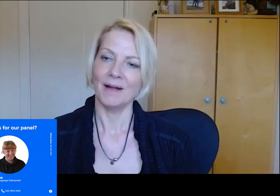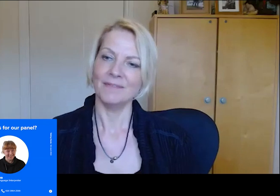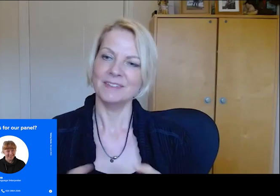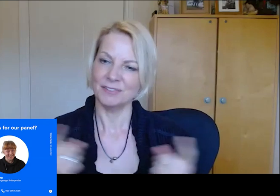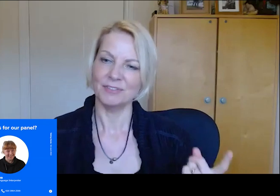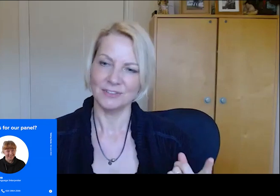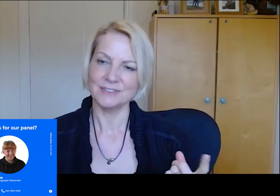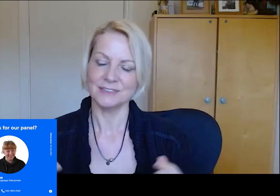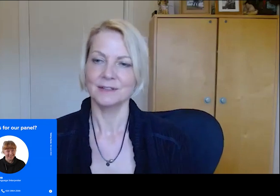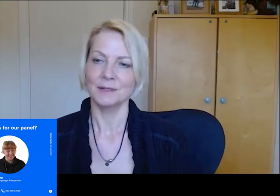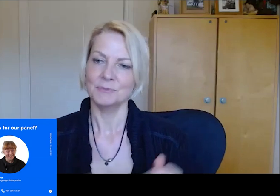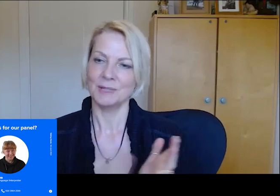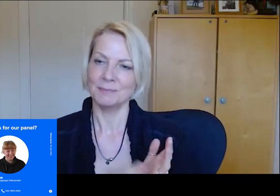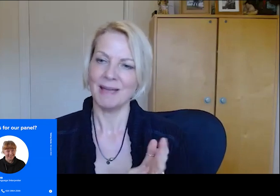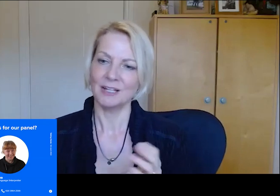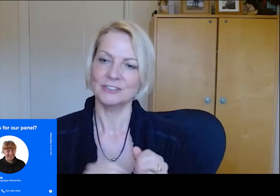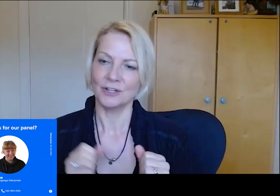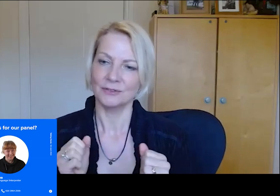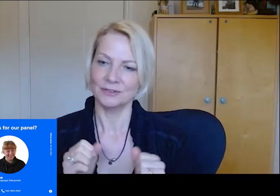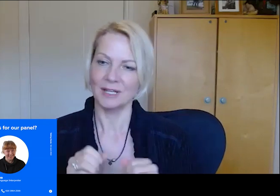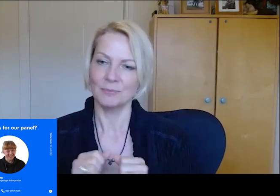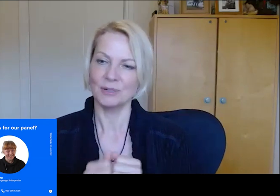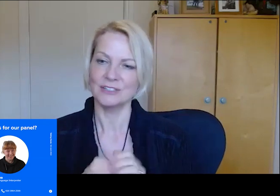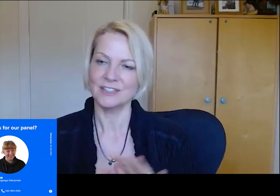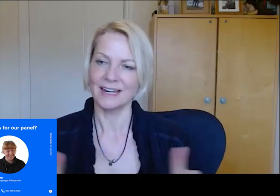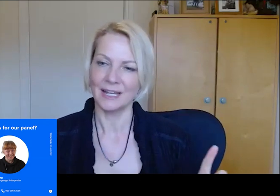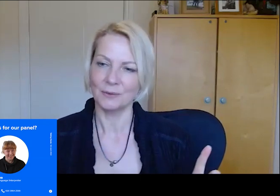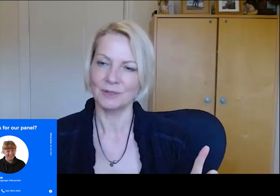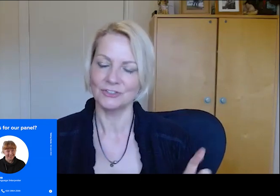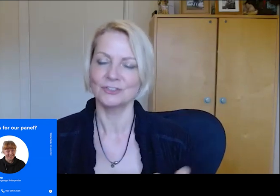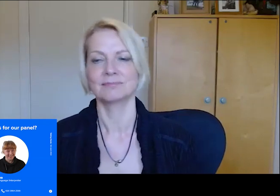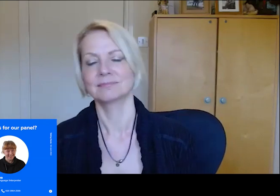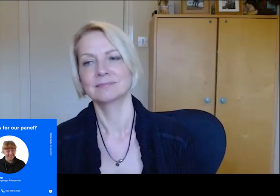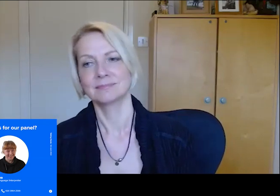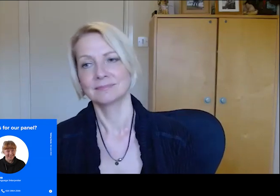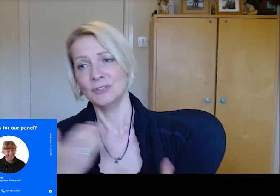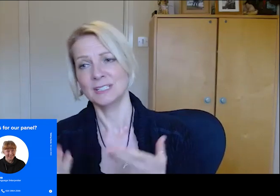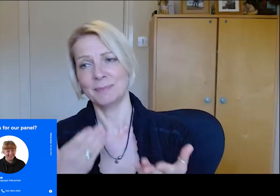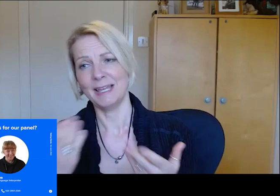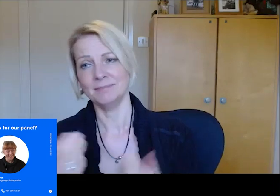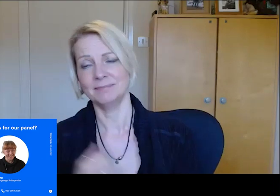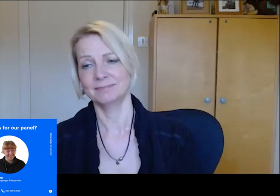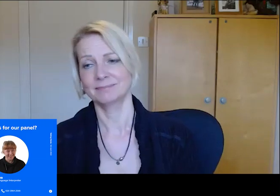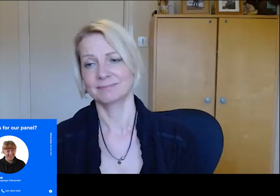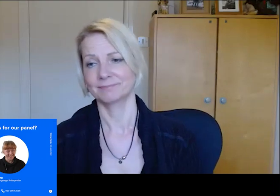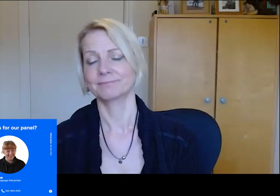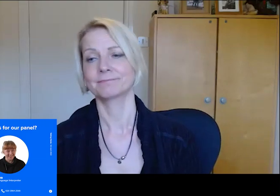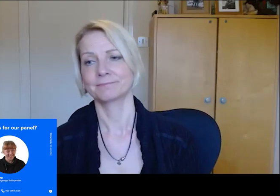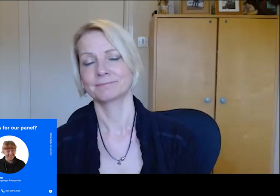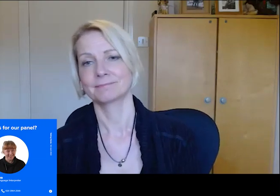the difference between Makaton and British Sign Language. Can you explain? Okay,